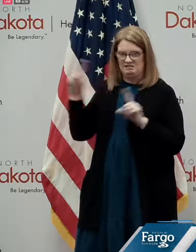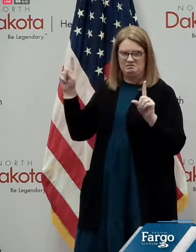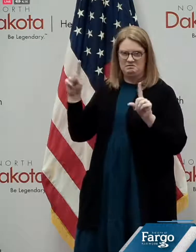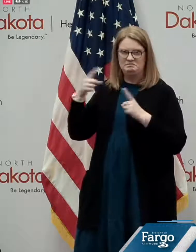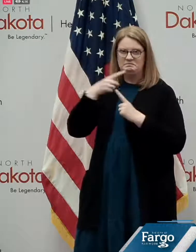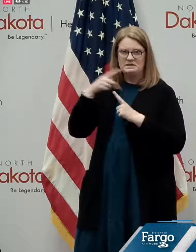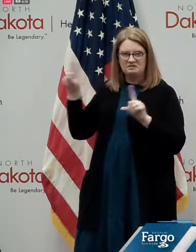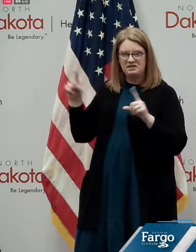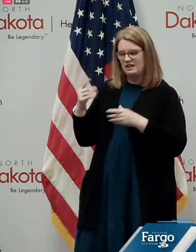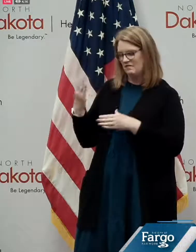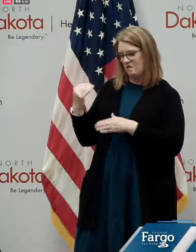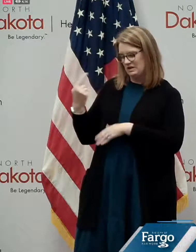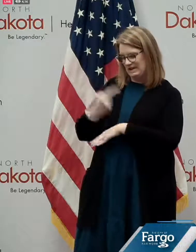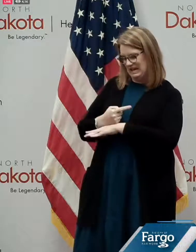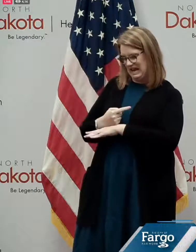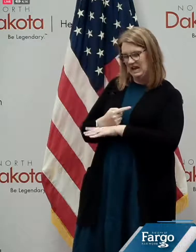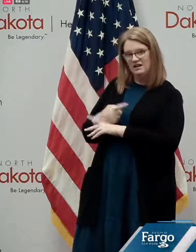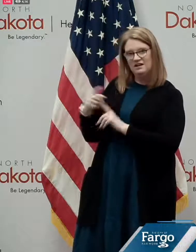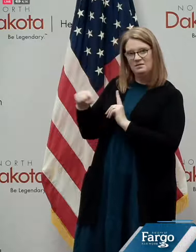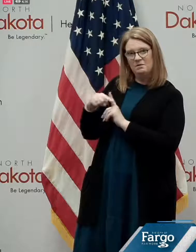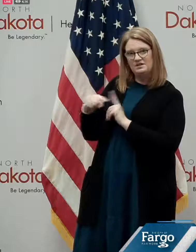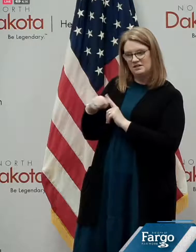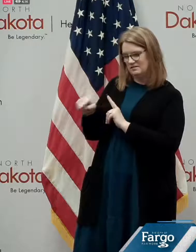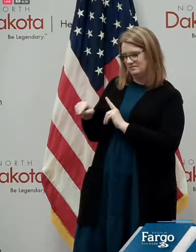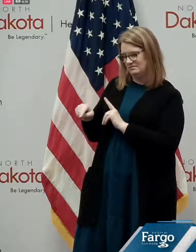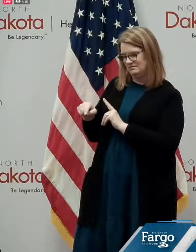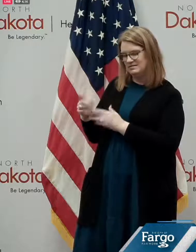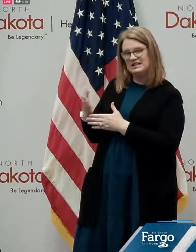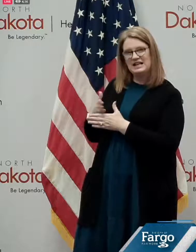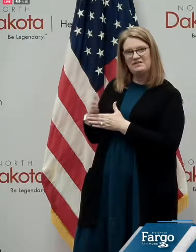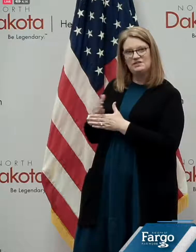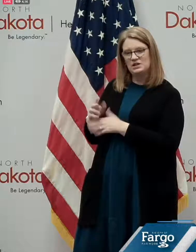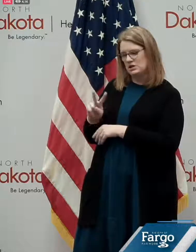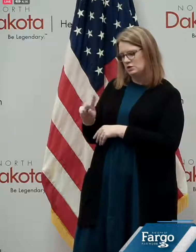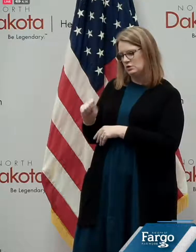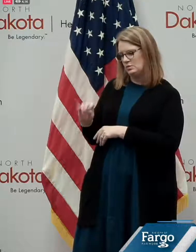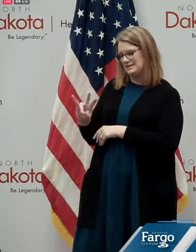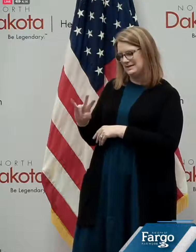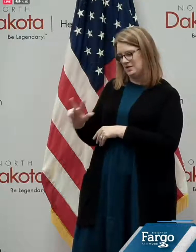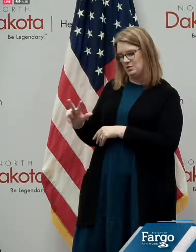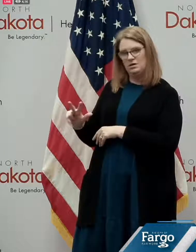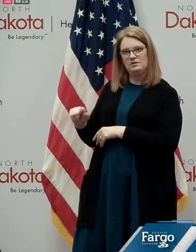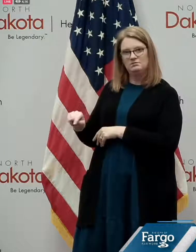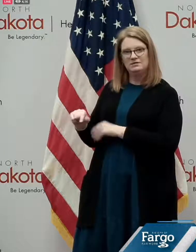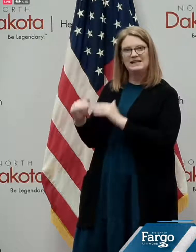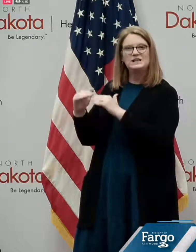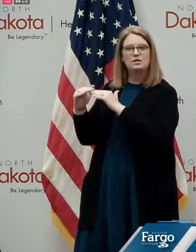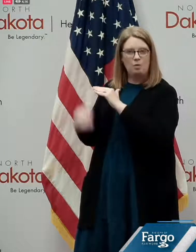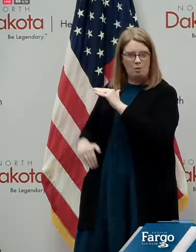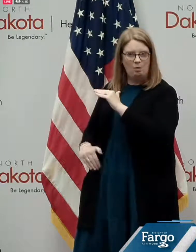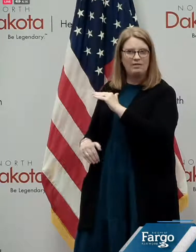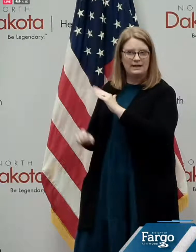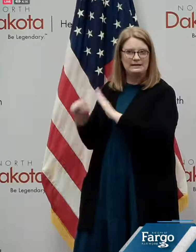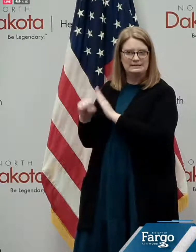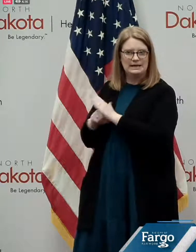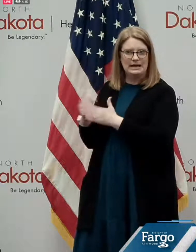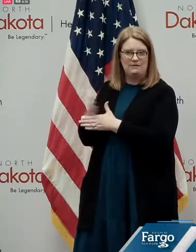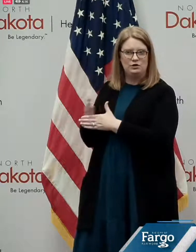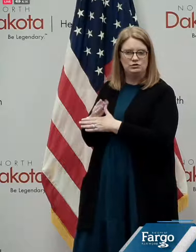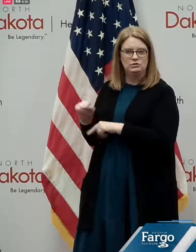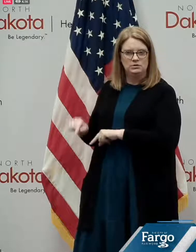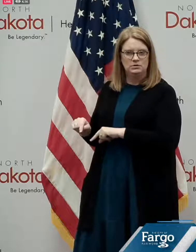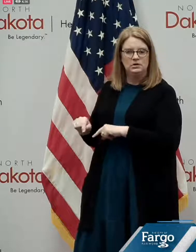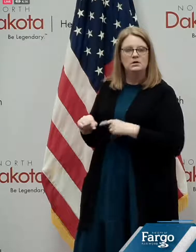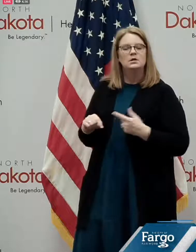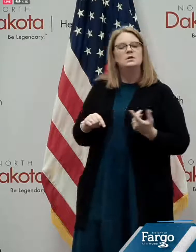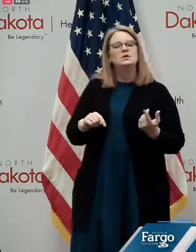rolling positive average there, as I said, is down in Cass County down to 2.73, lower than the state average. We do know that there's a